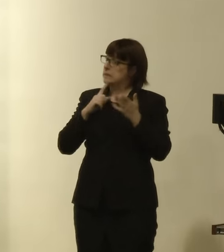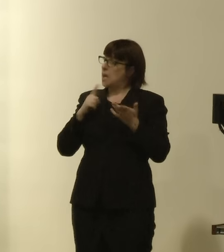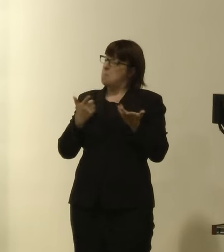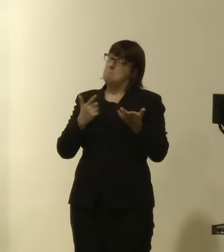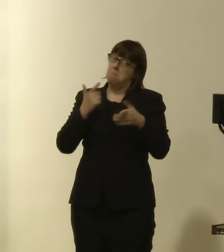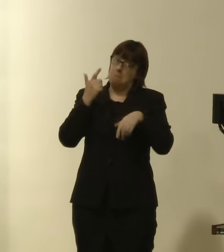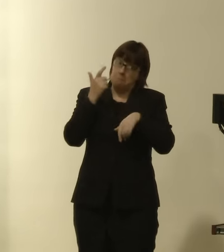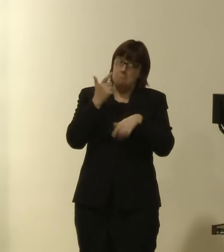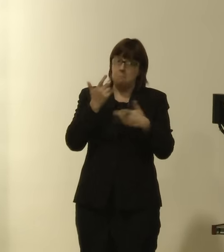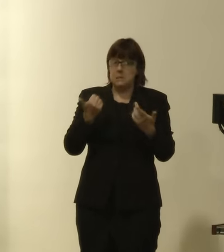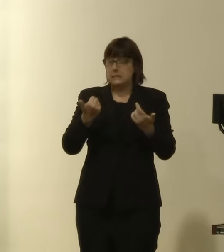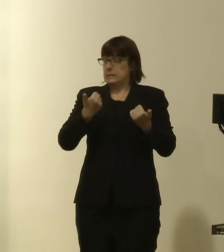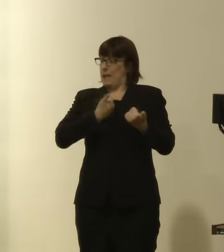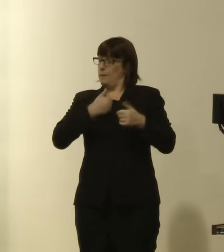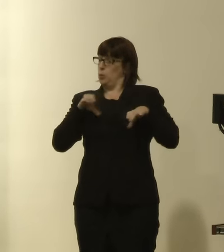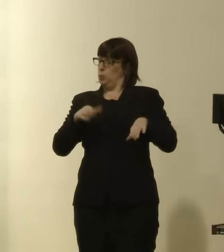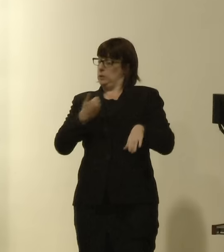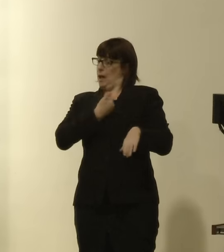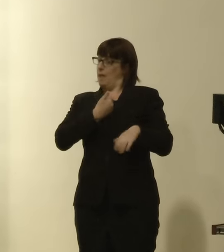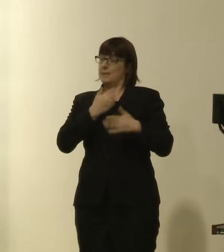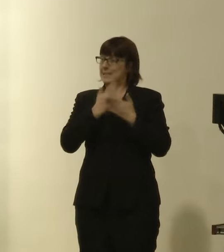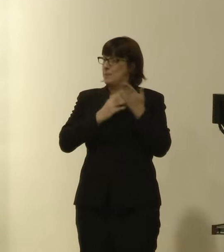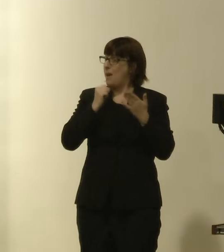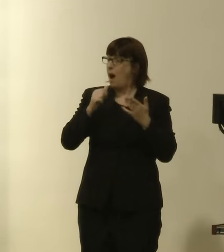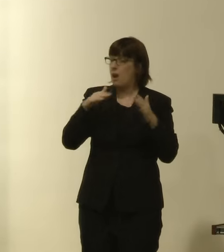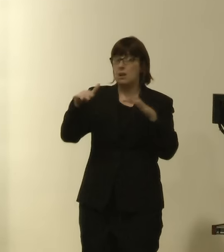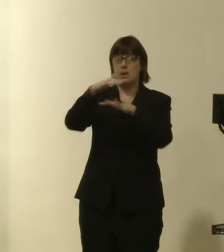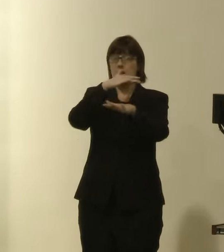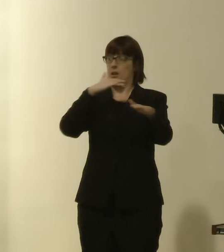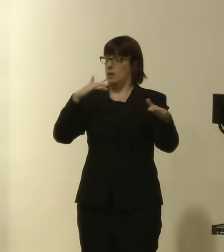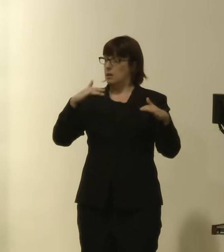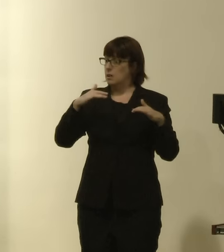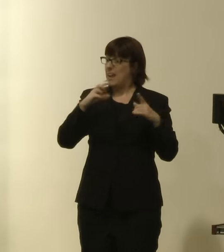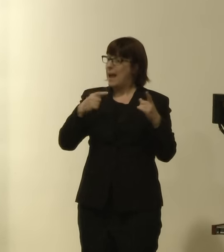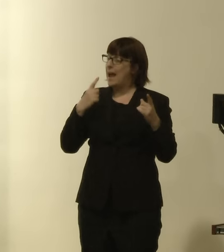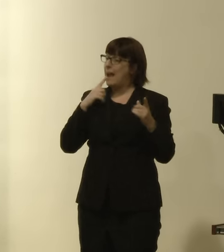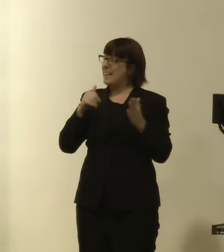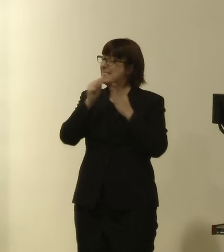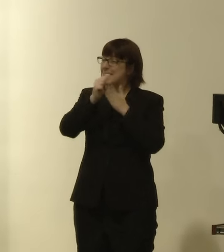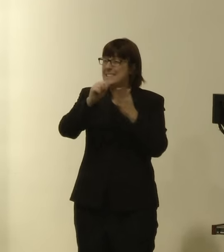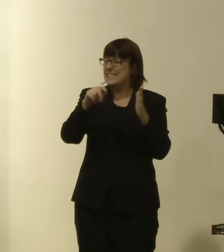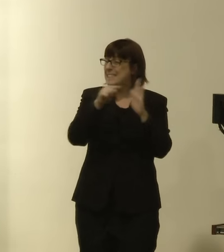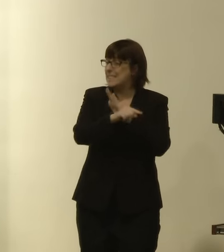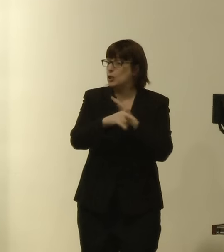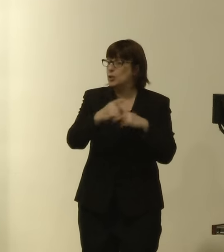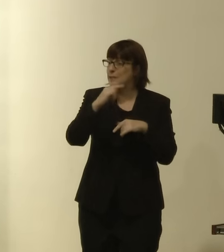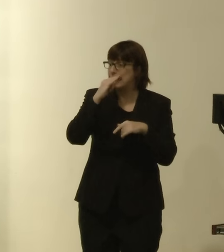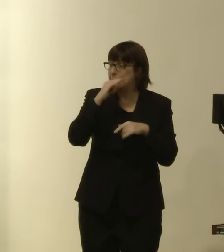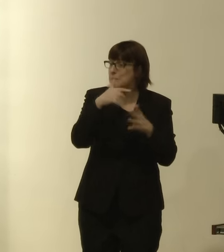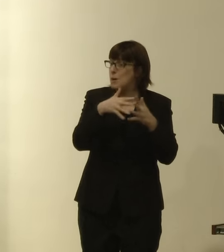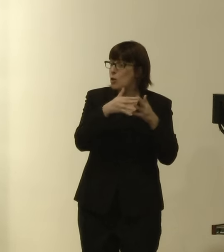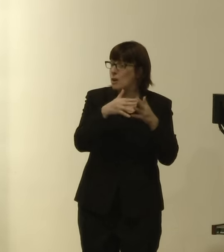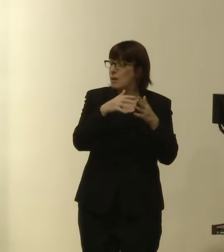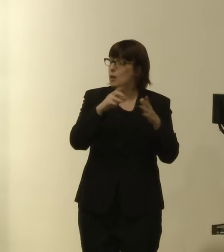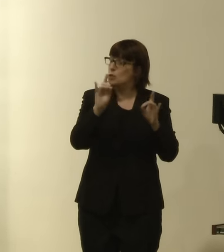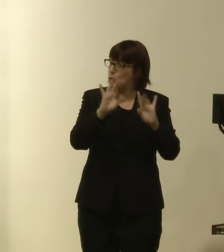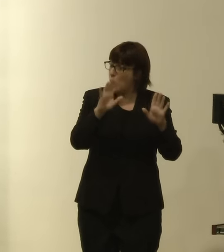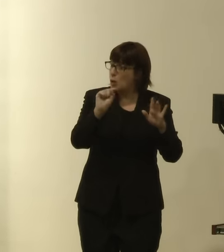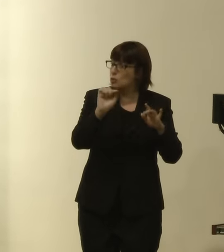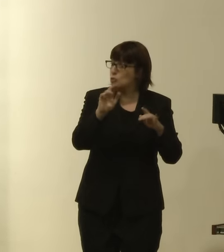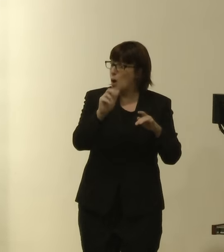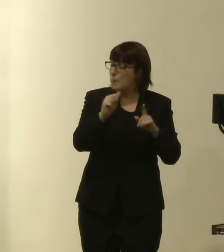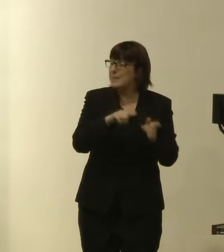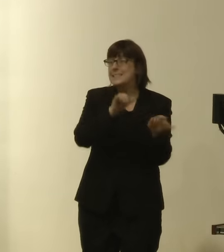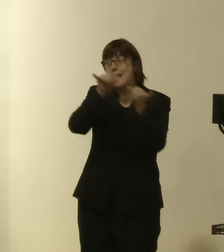not, right? And that is also the leading killer of kids in a lot of African countries. So if we